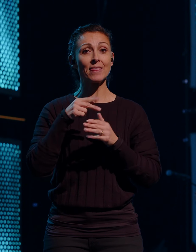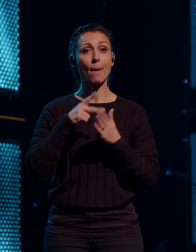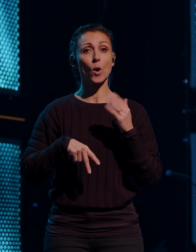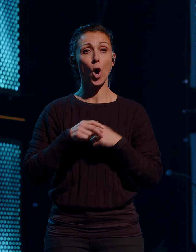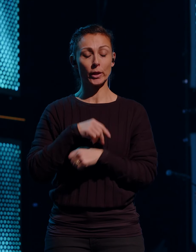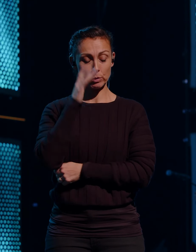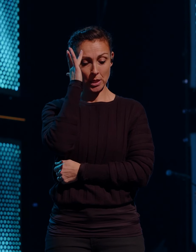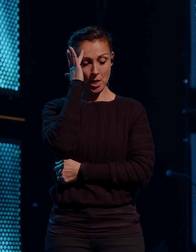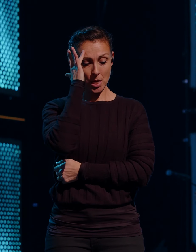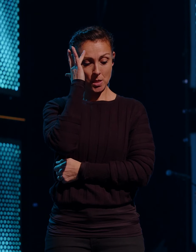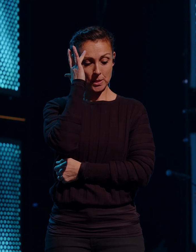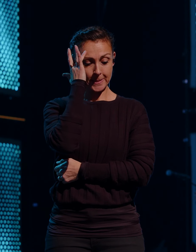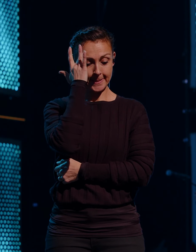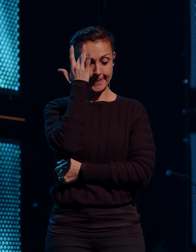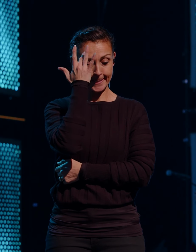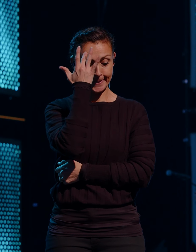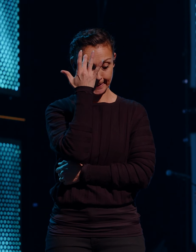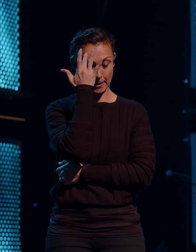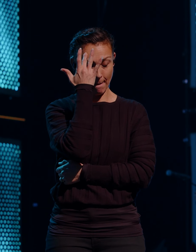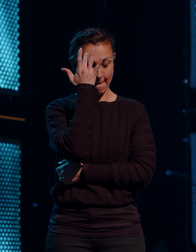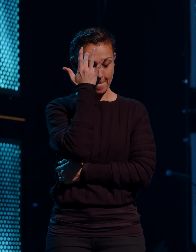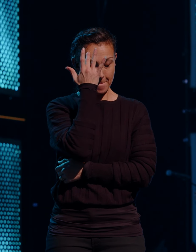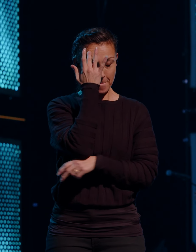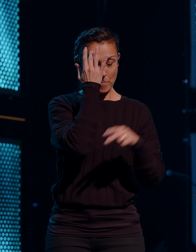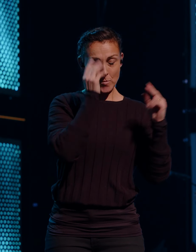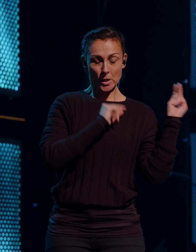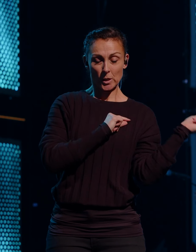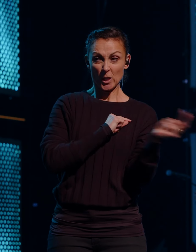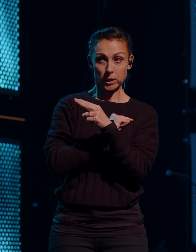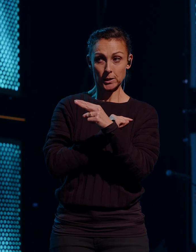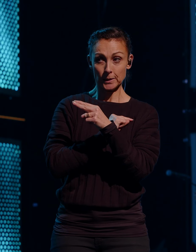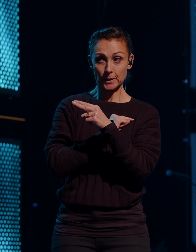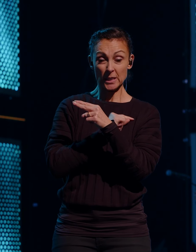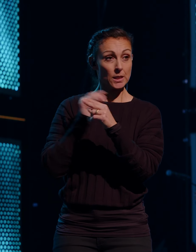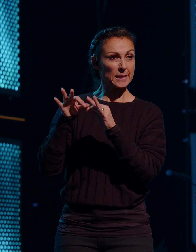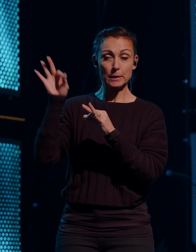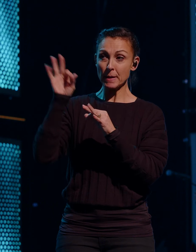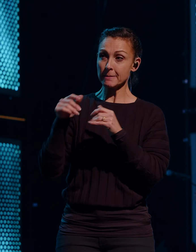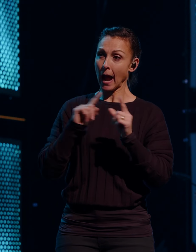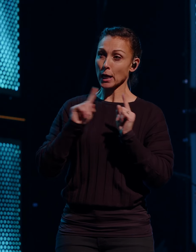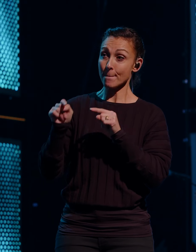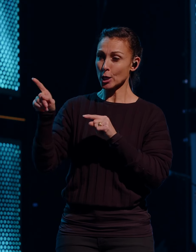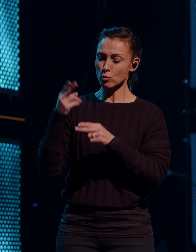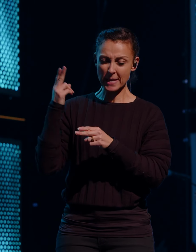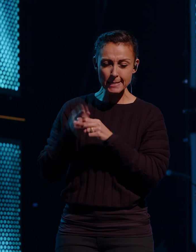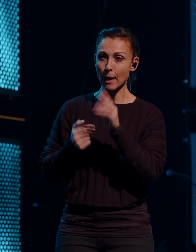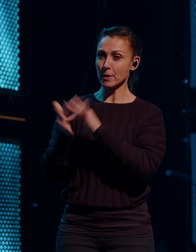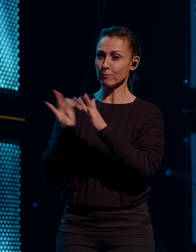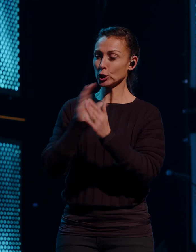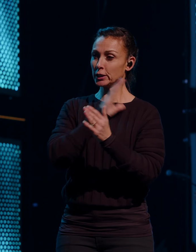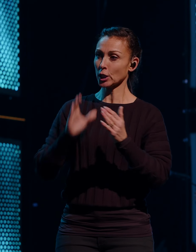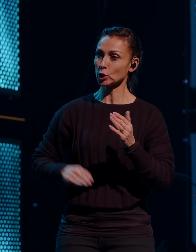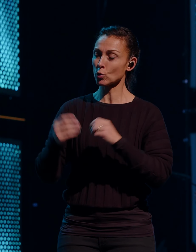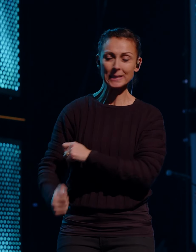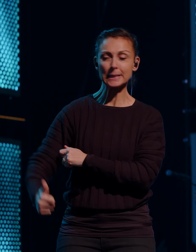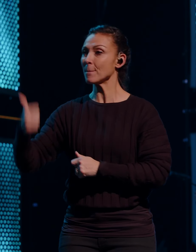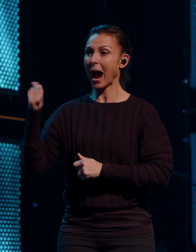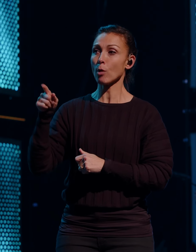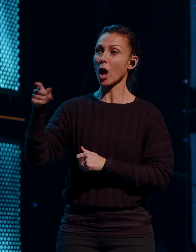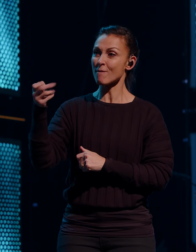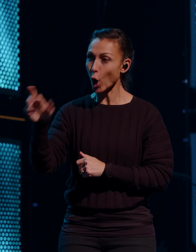annoyed, turned and said to the spirit, I command you in the name of Jesus Christ to come out of her. And it